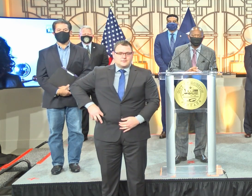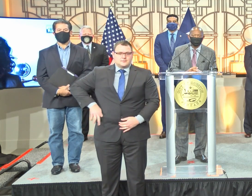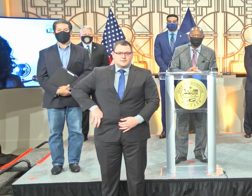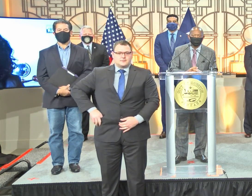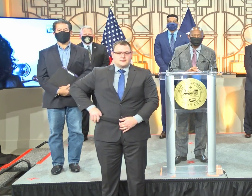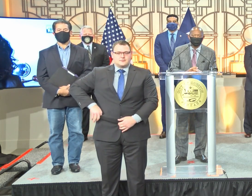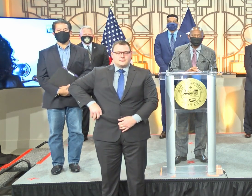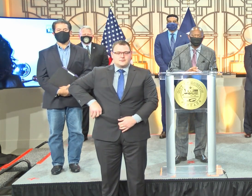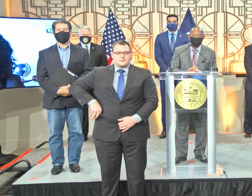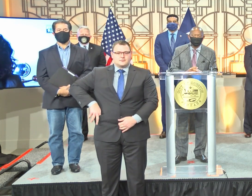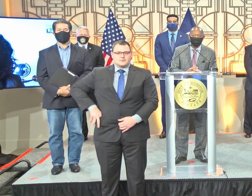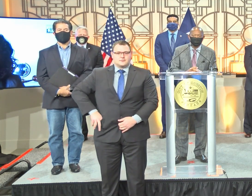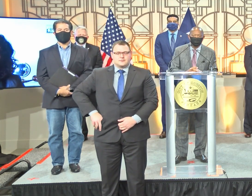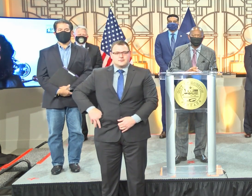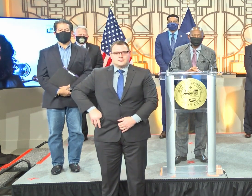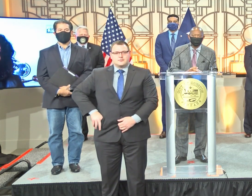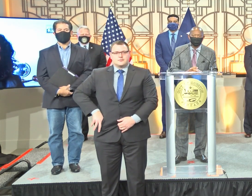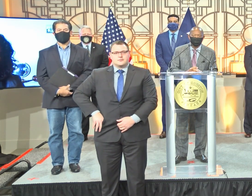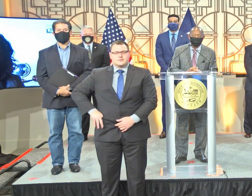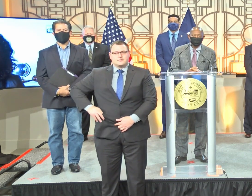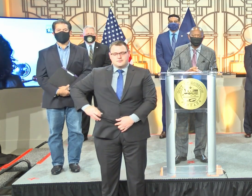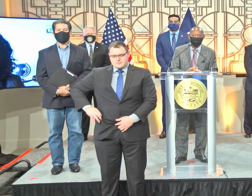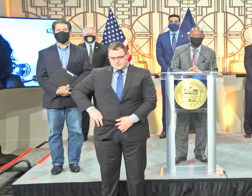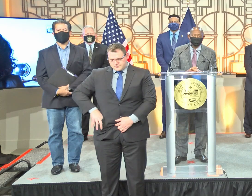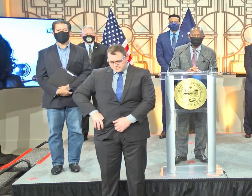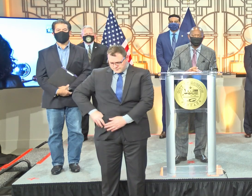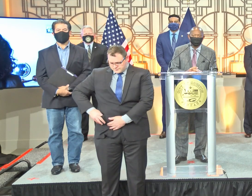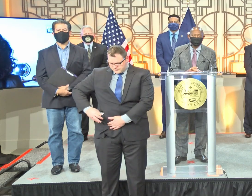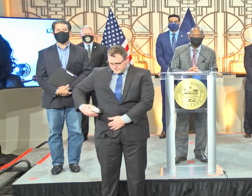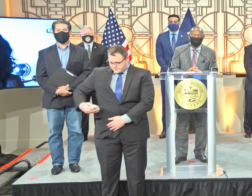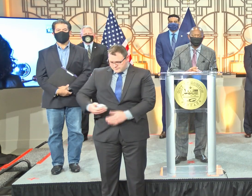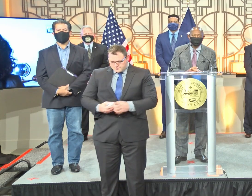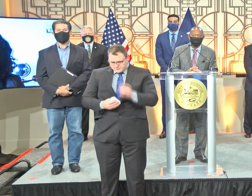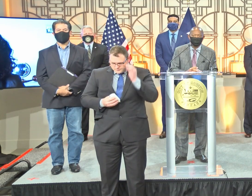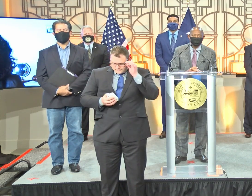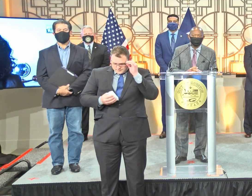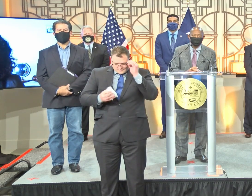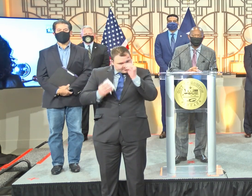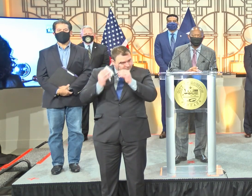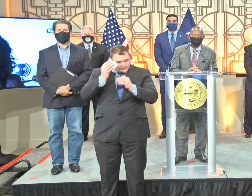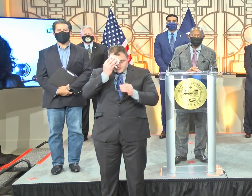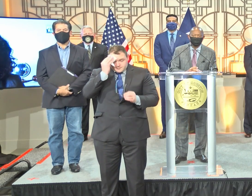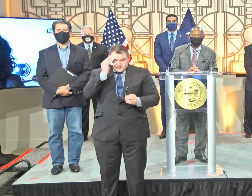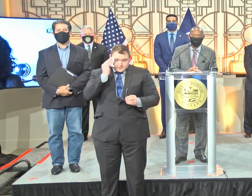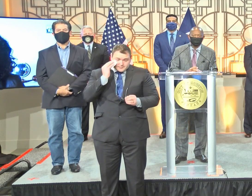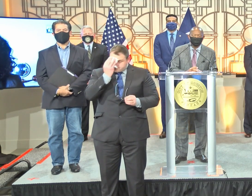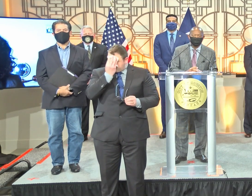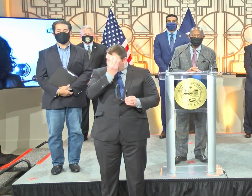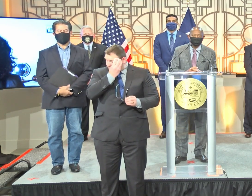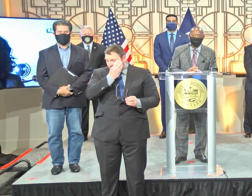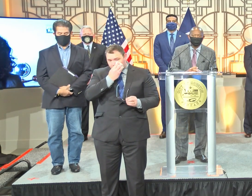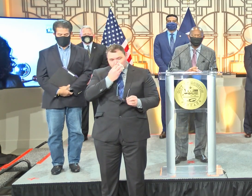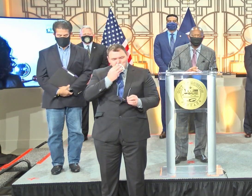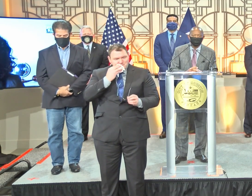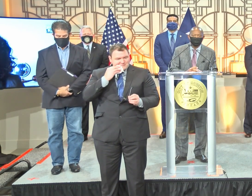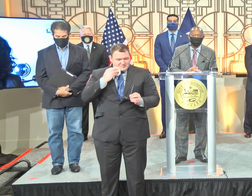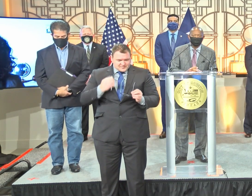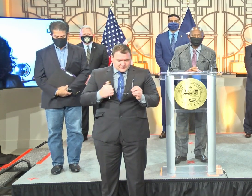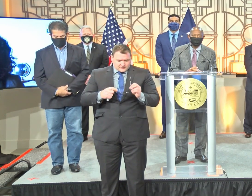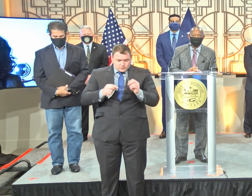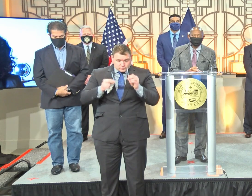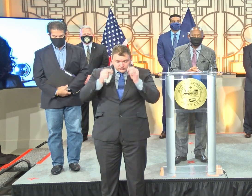las personas sin hogar. Y es realmente esta una iniciativa innovadora. Es